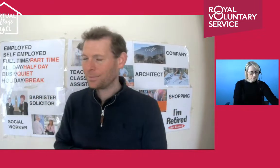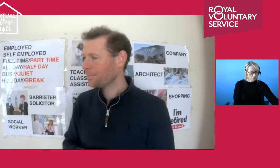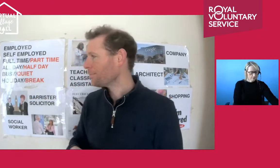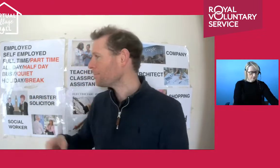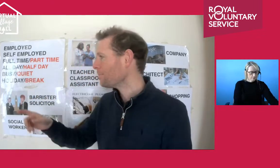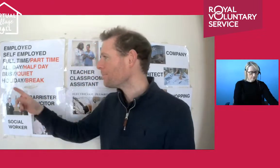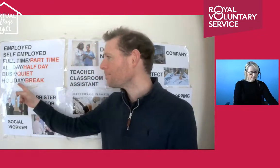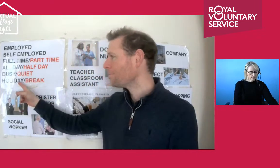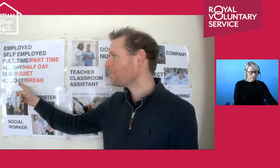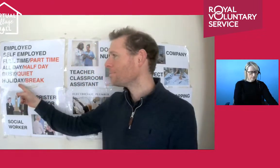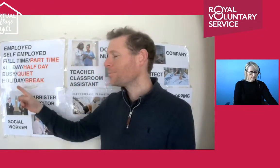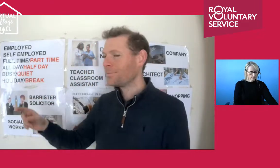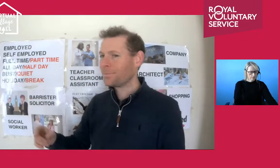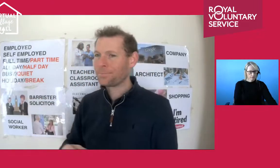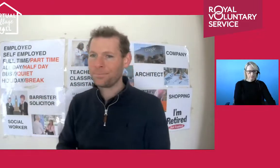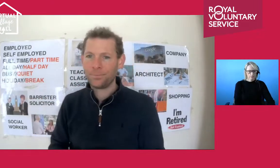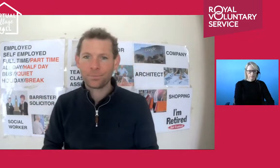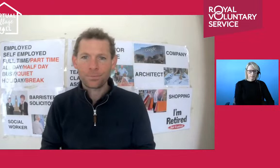Quiet.